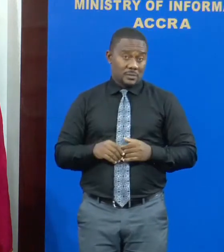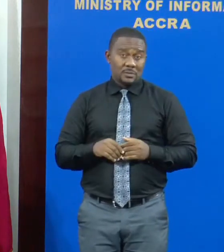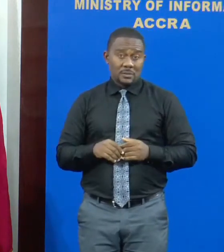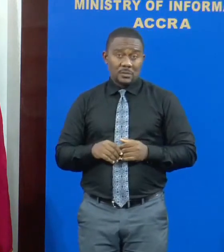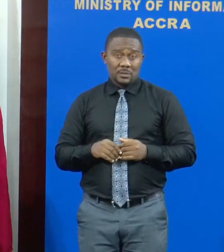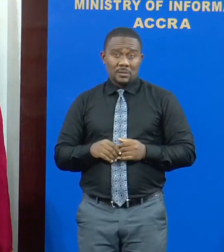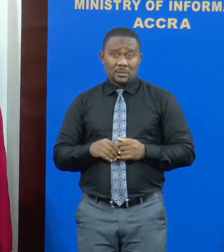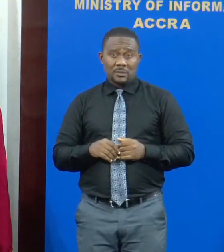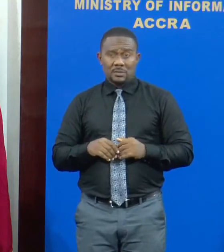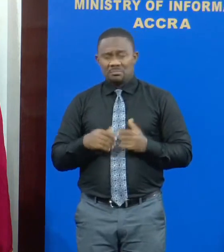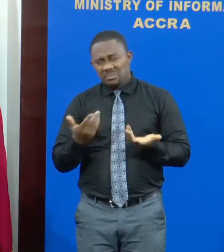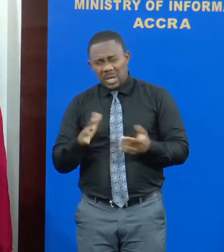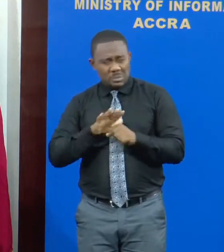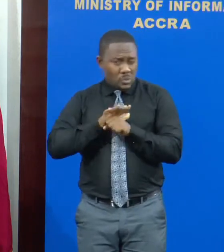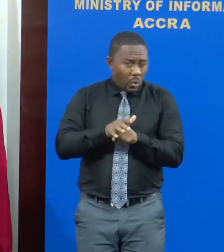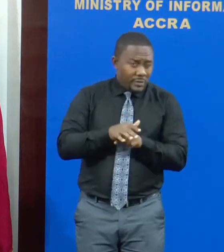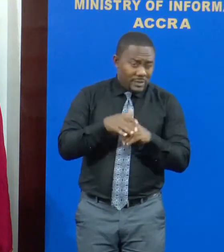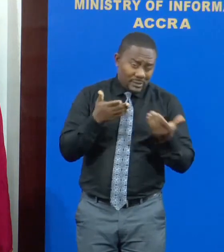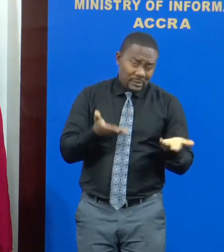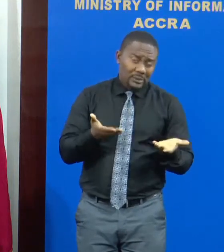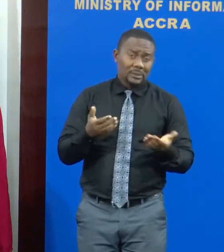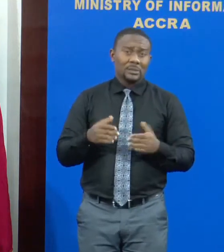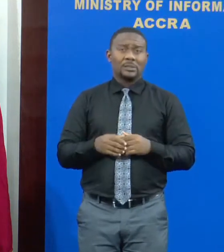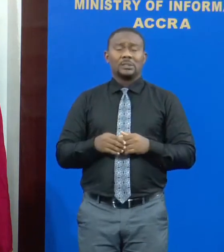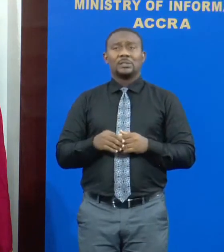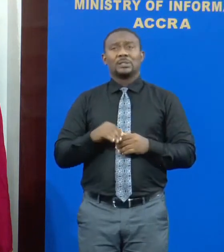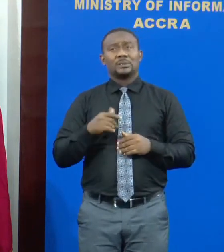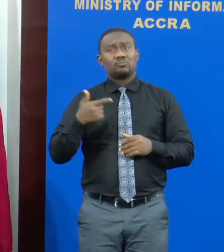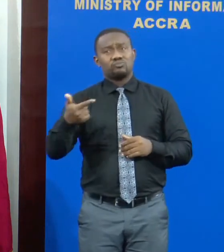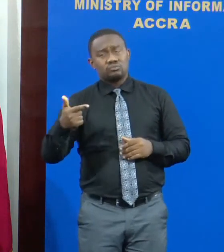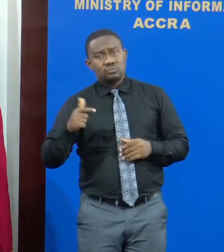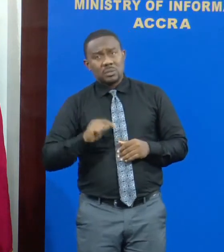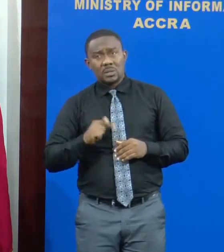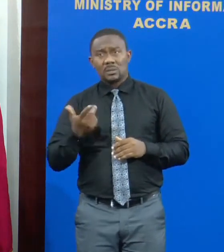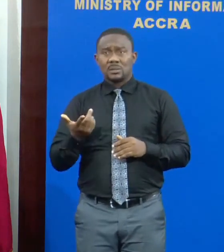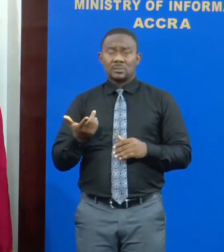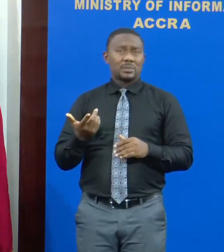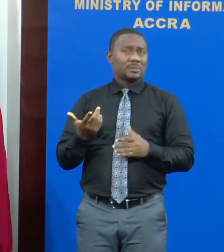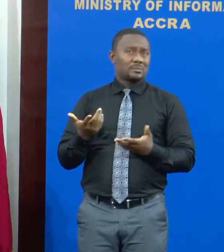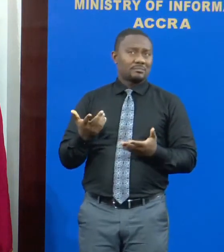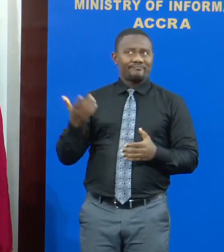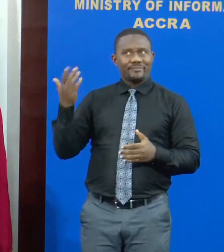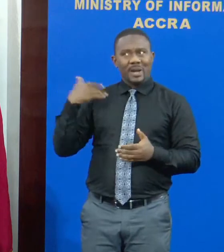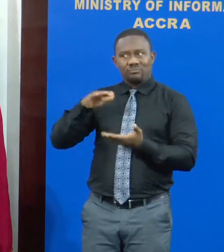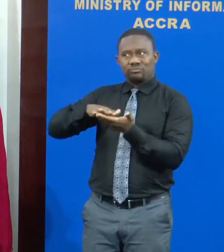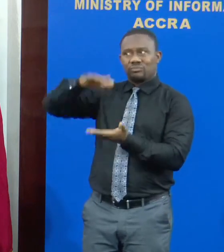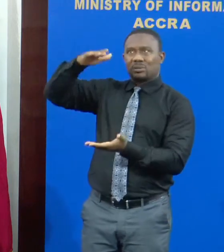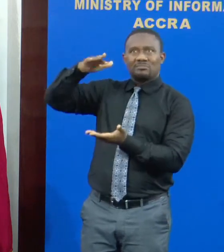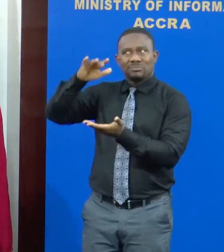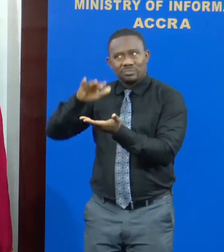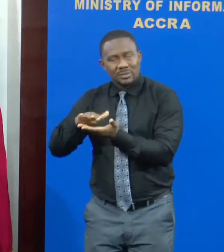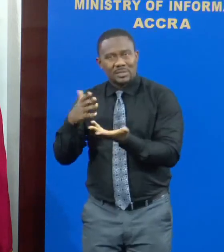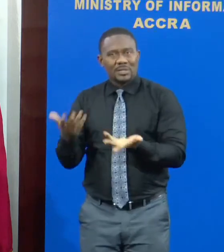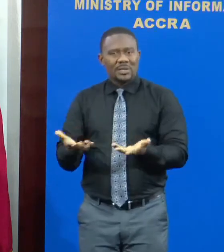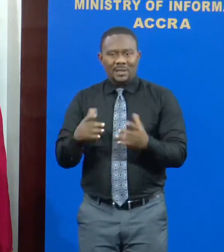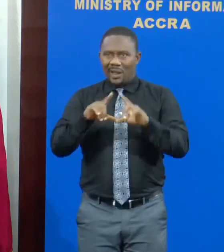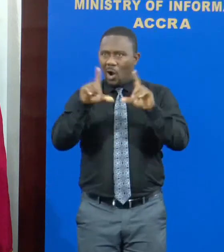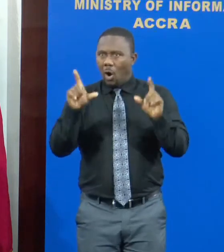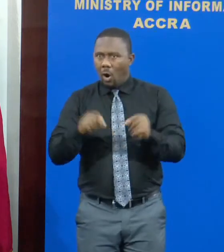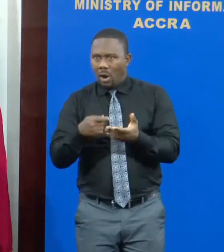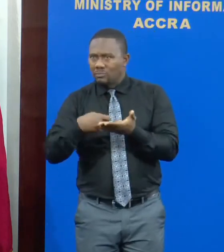there has been COVID, because there has been going back to do mop-up, there's been going back to do card